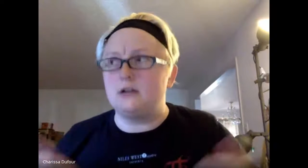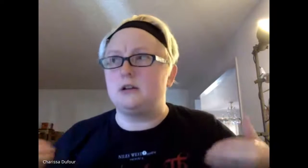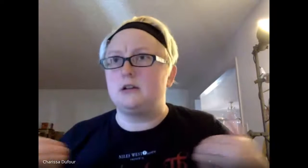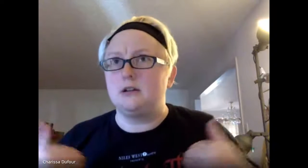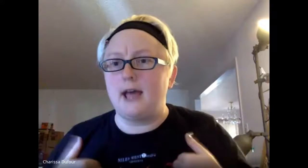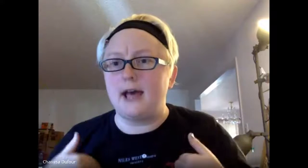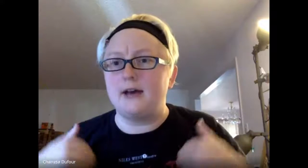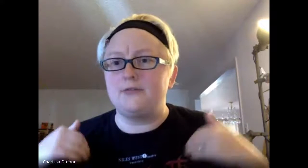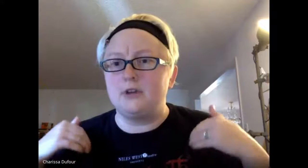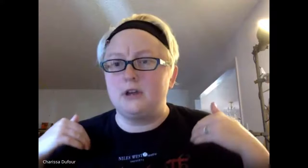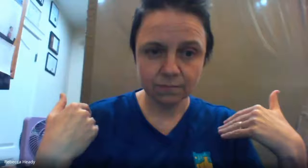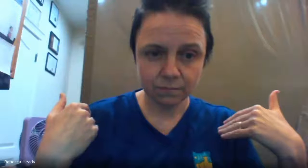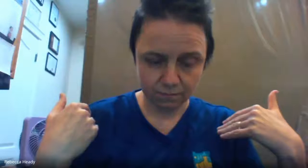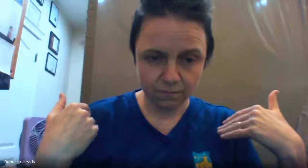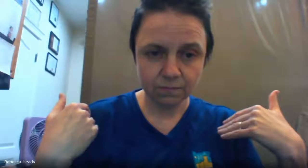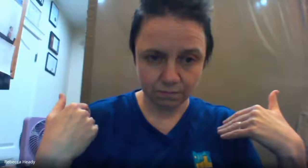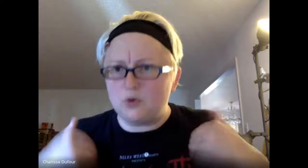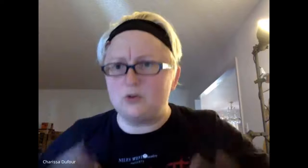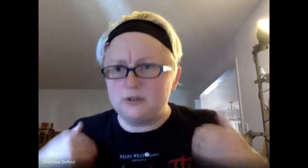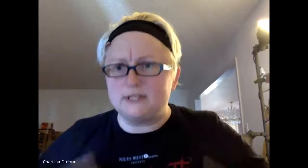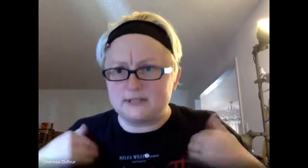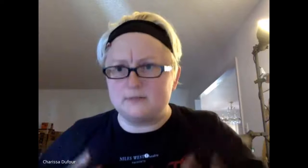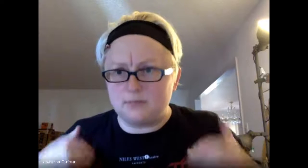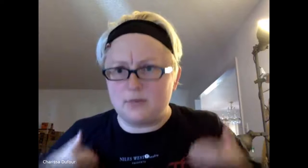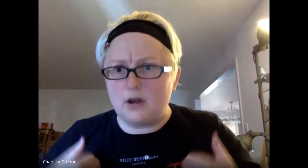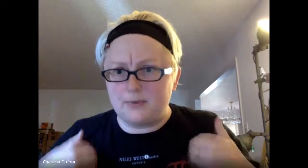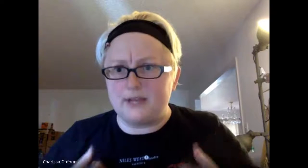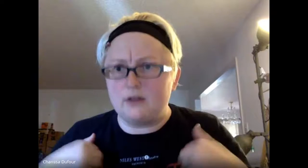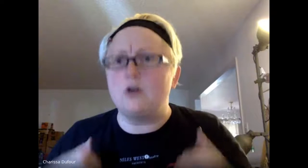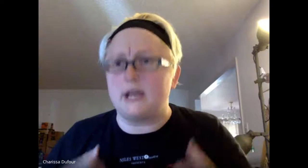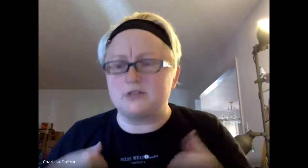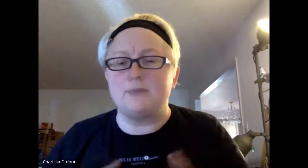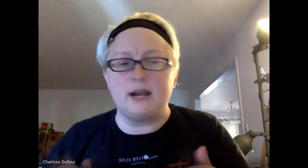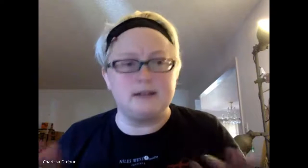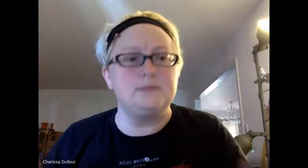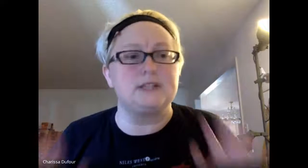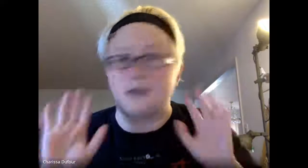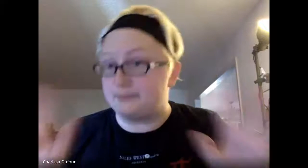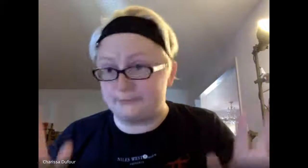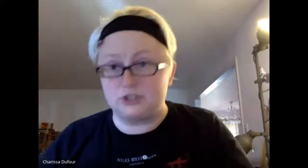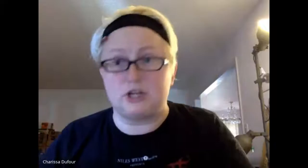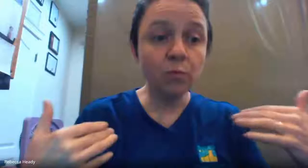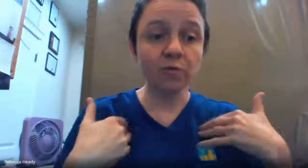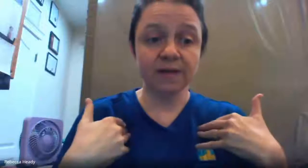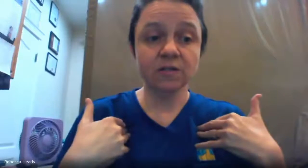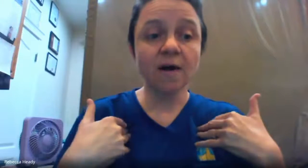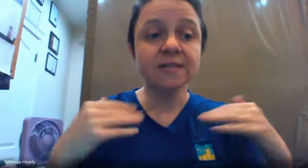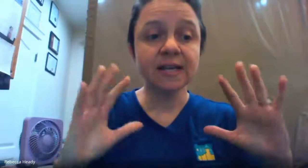have, animal is up and down. Okay, so I'm not getting them mixed up. It's all movement. So obviously, same hand